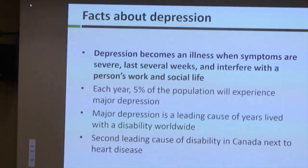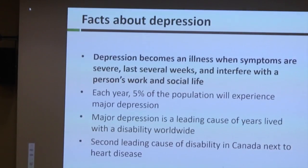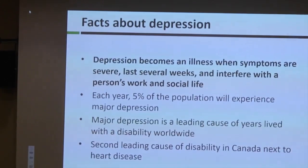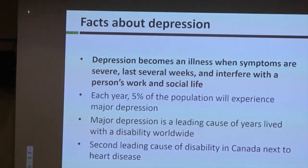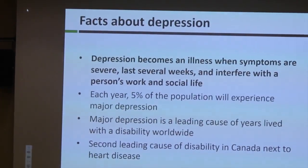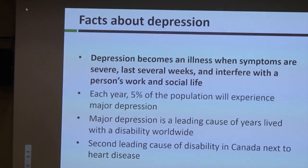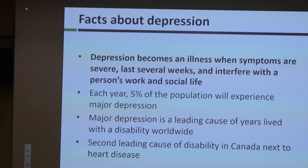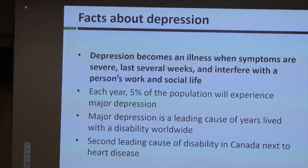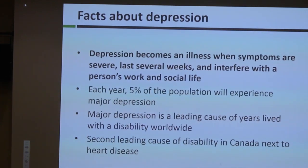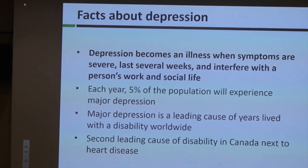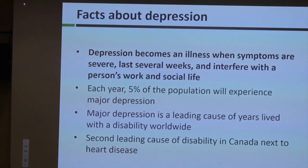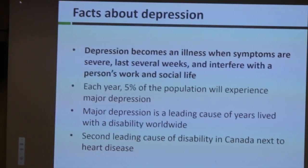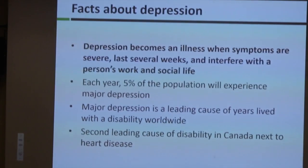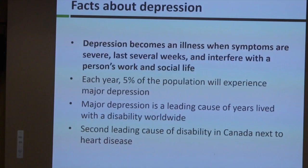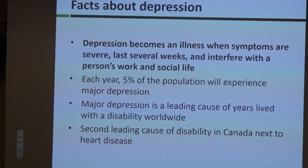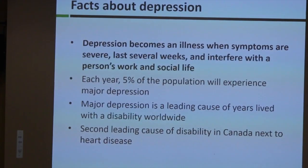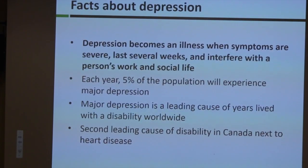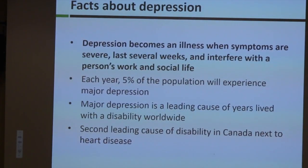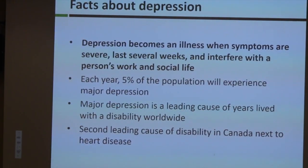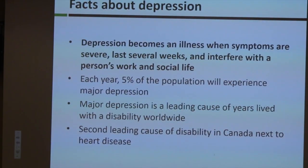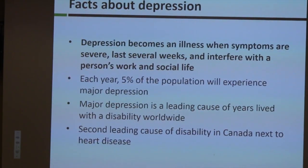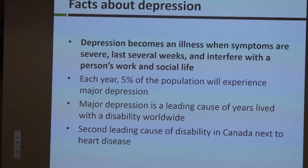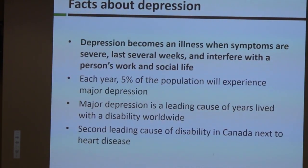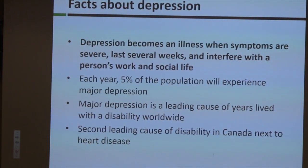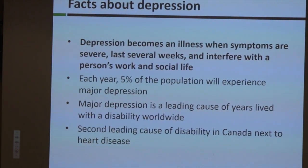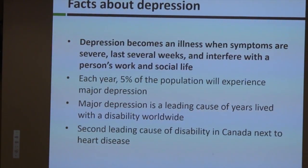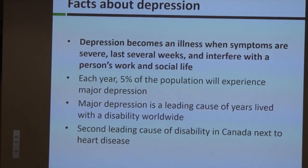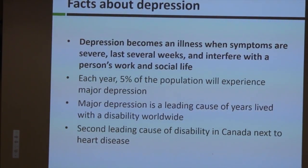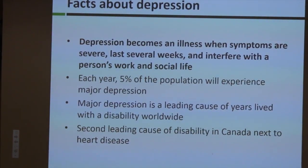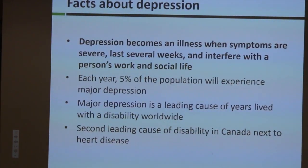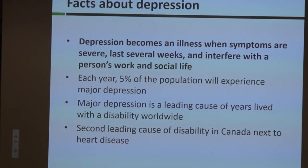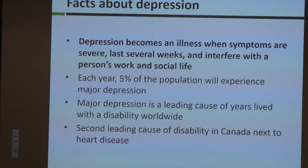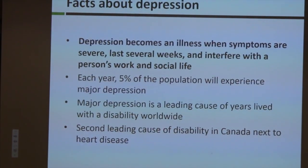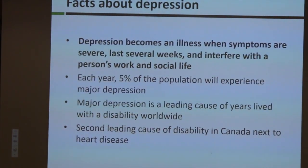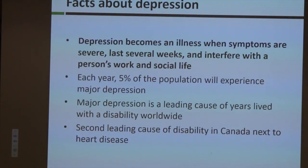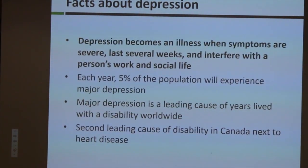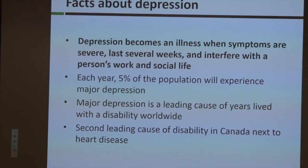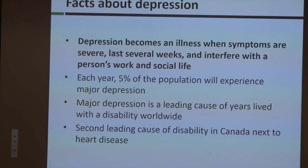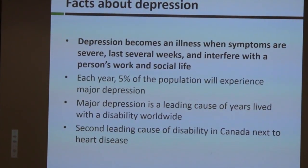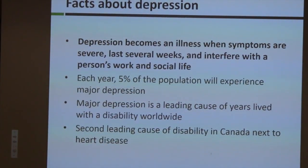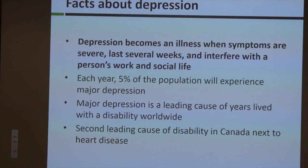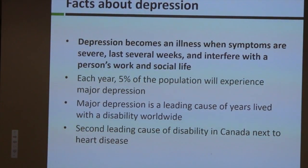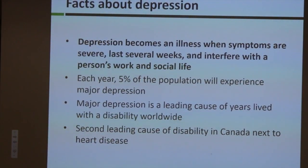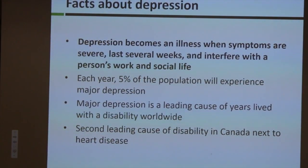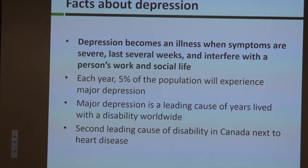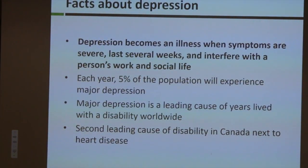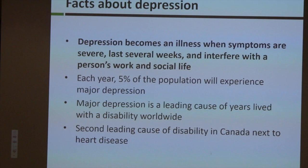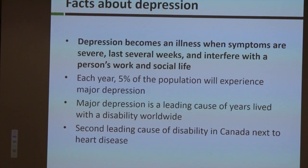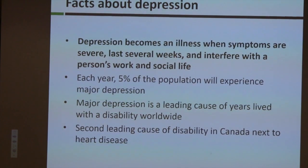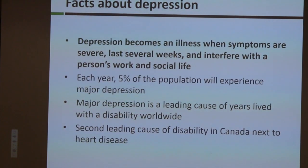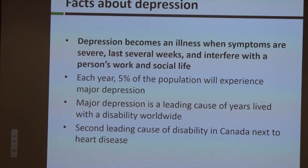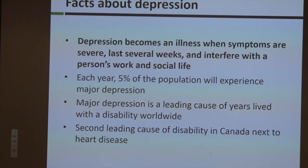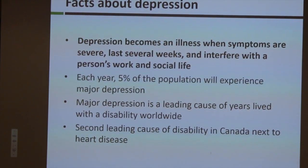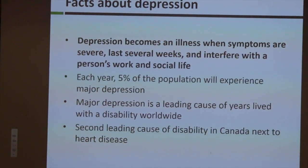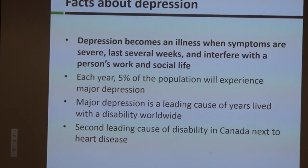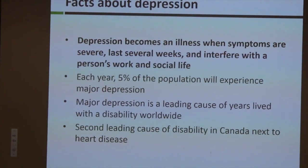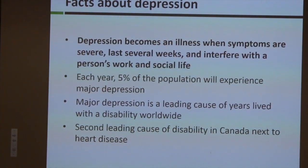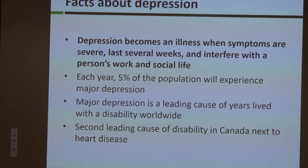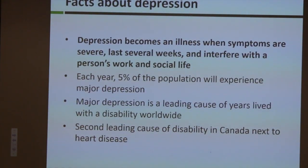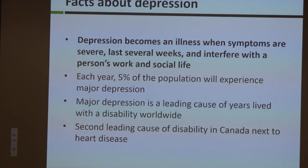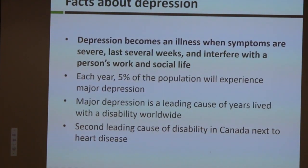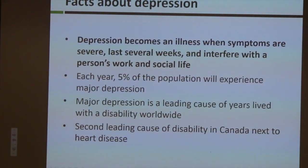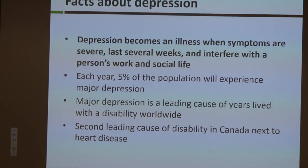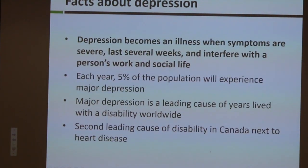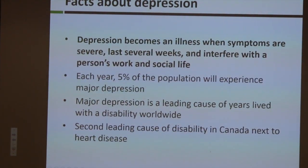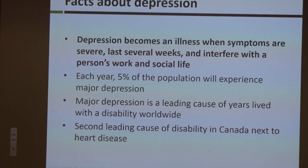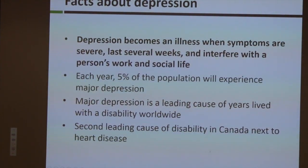and that's very typical. What tends to happen is that a diagnosis won't be made unless a person has experienced signs and symptoms